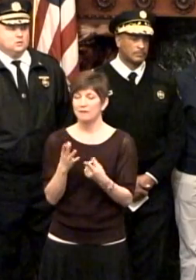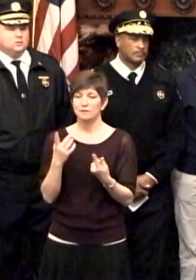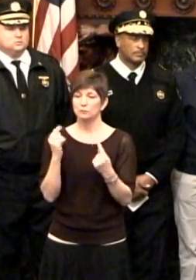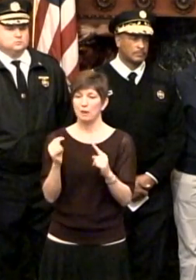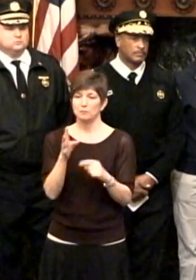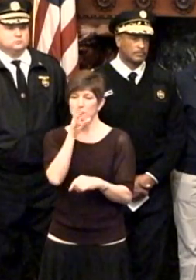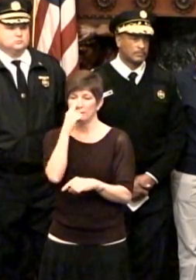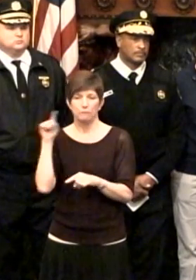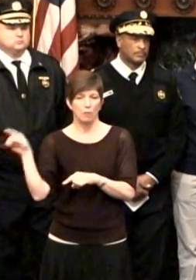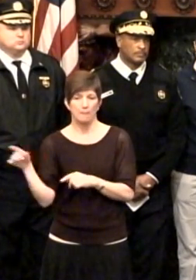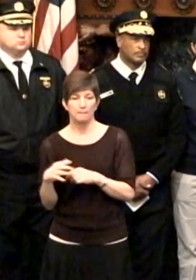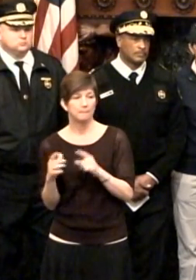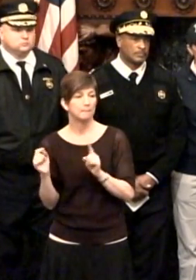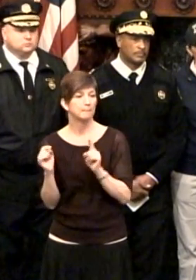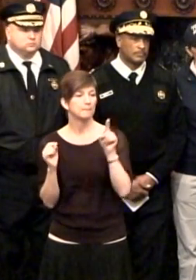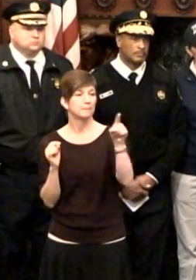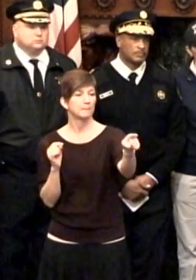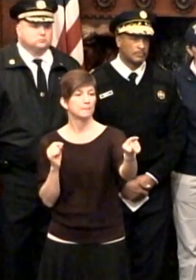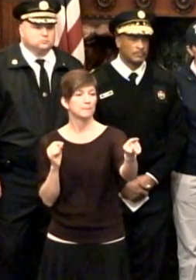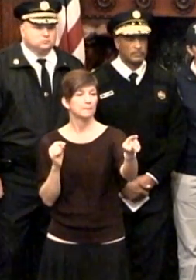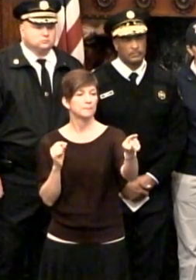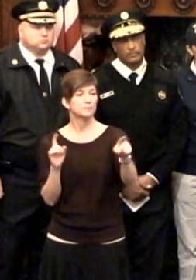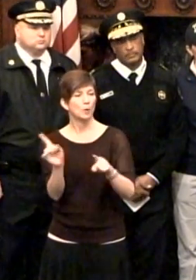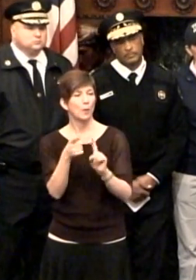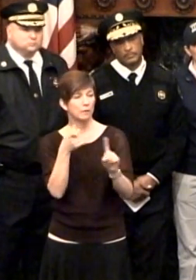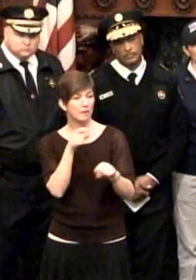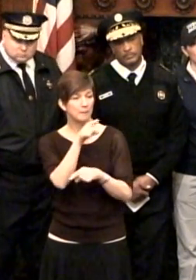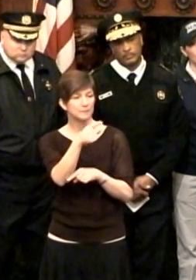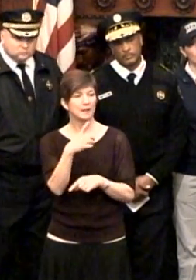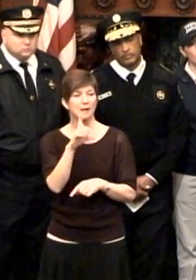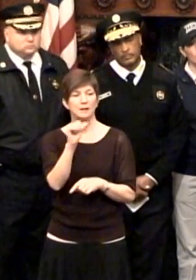them. Yes. Where are you from?